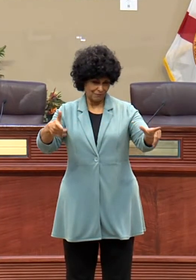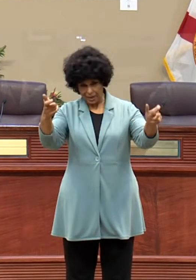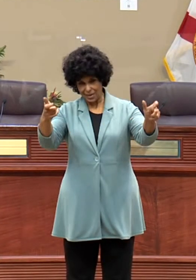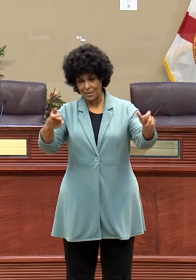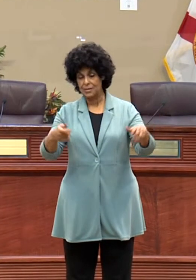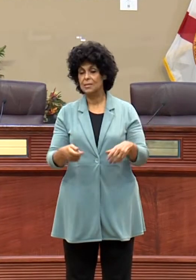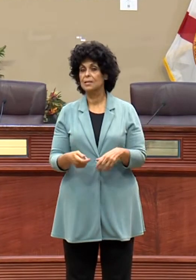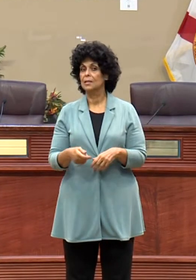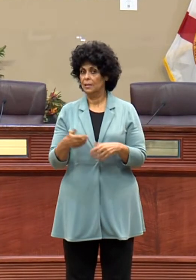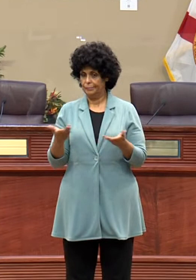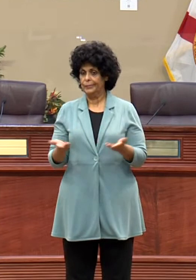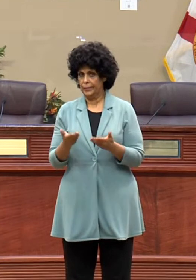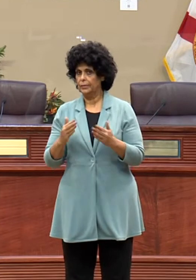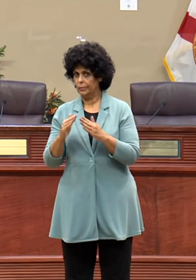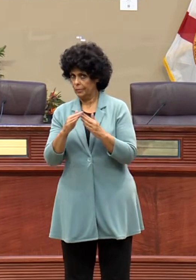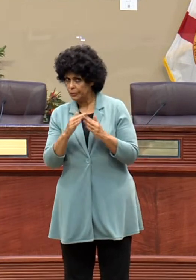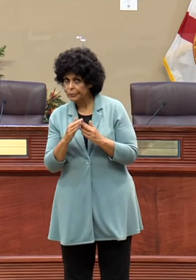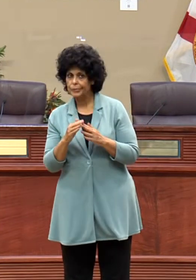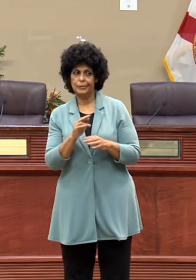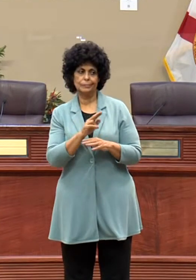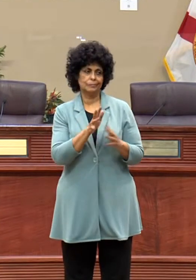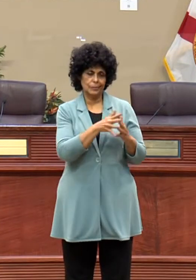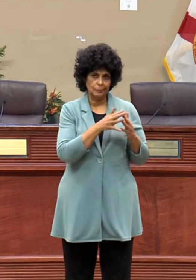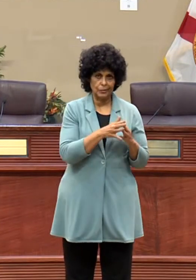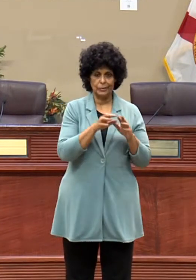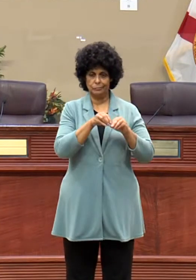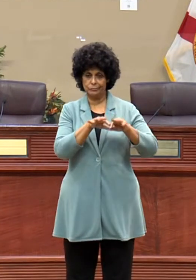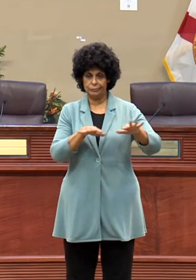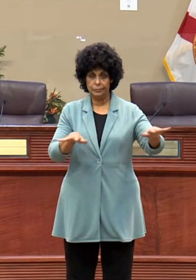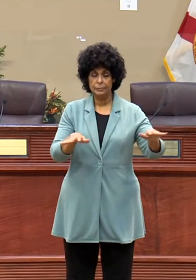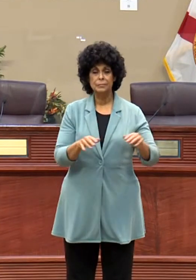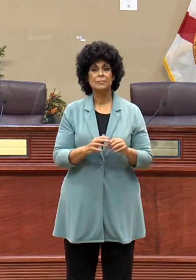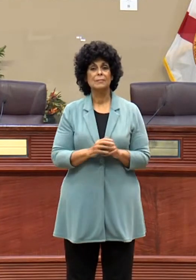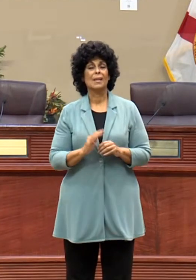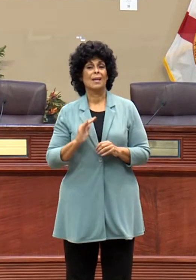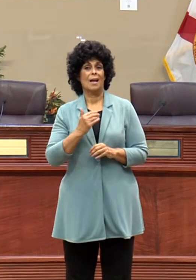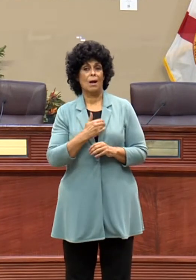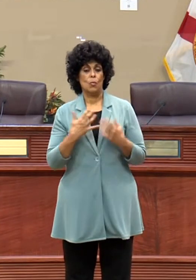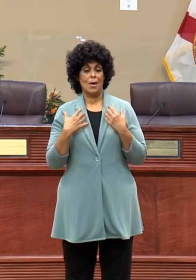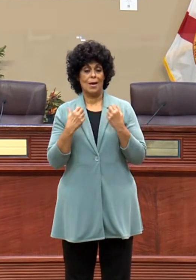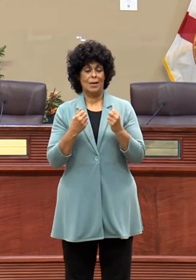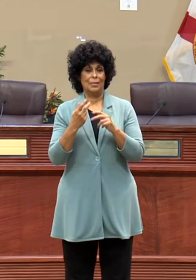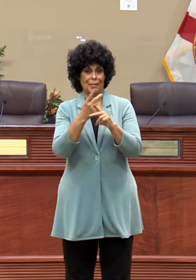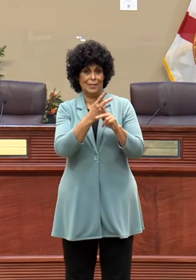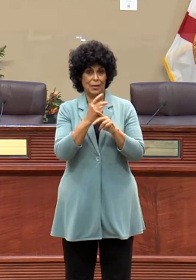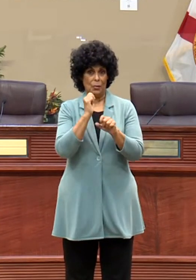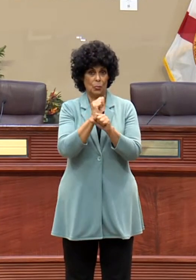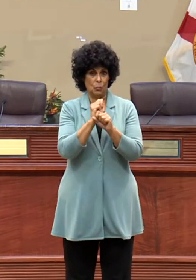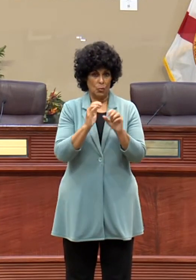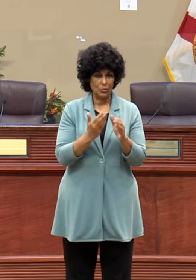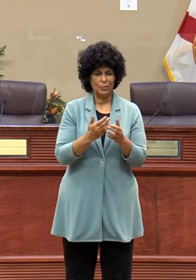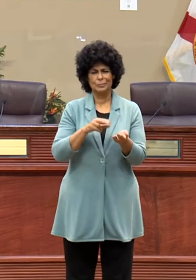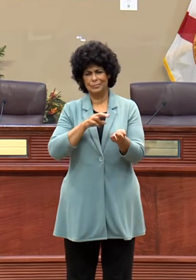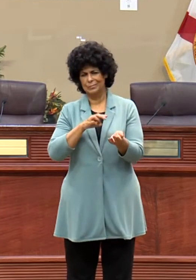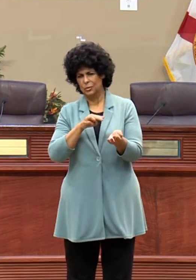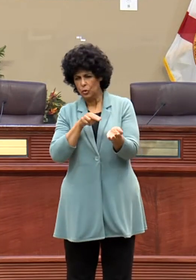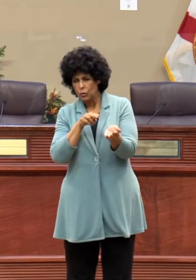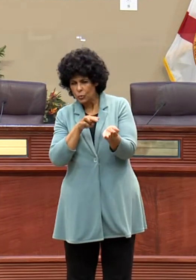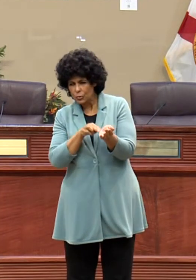have to say, our healthcare workers once again have been stretched to